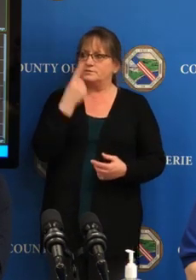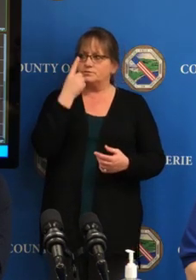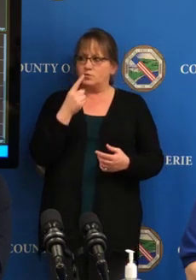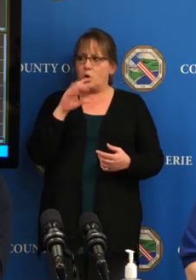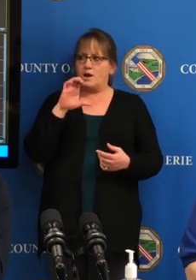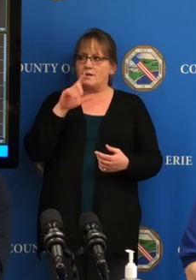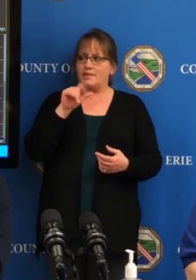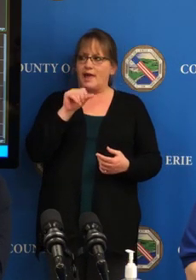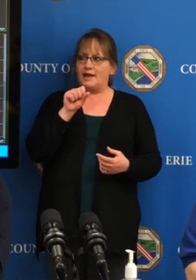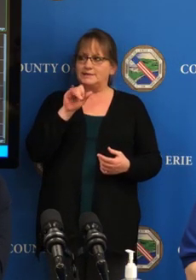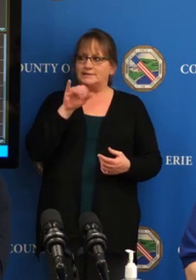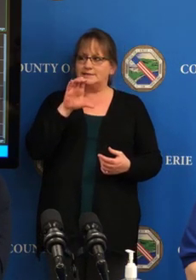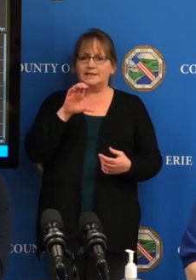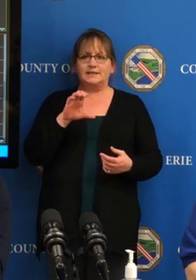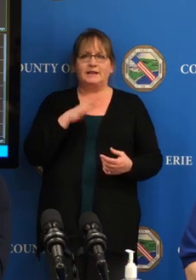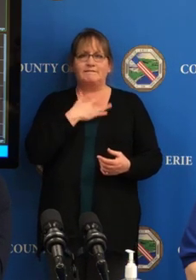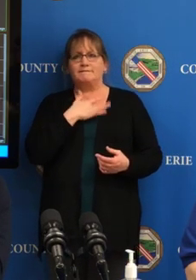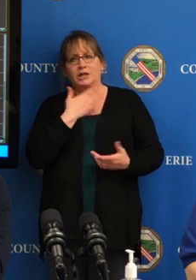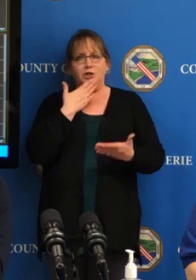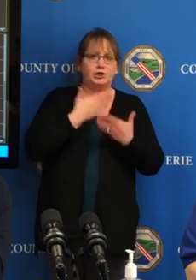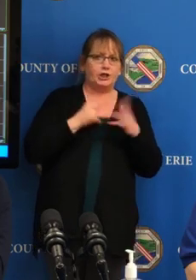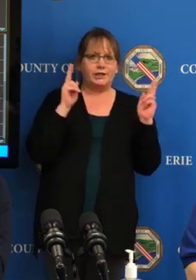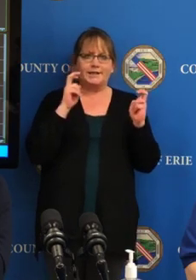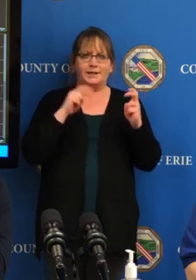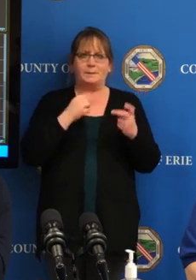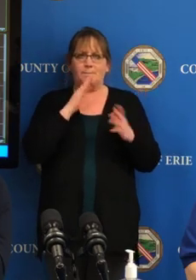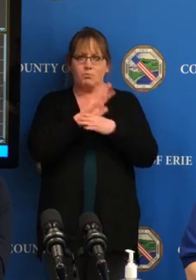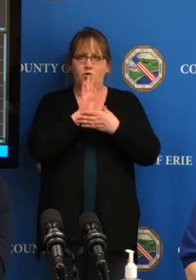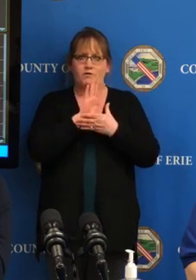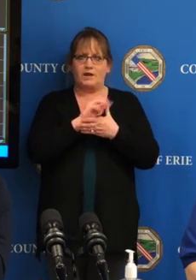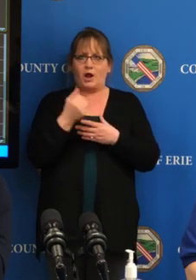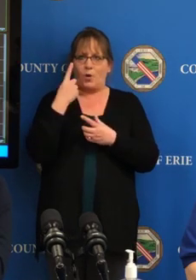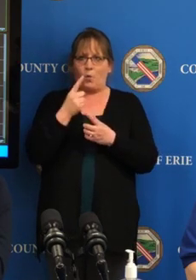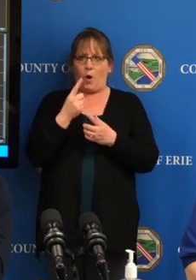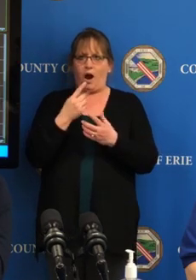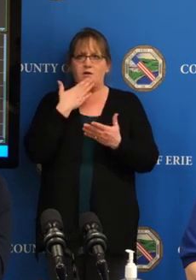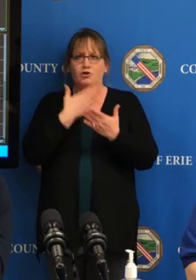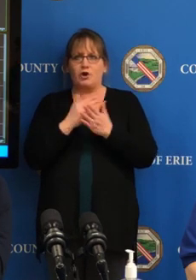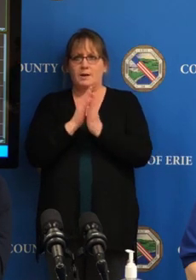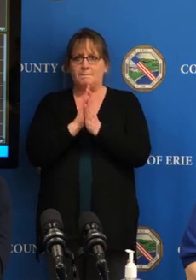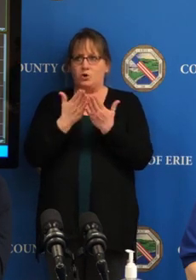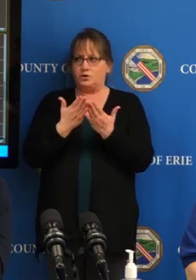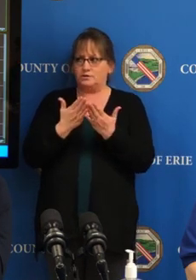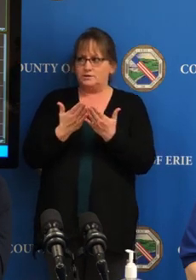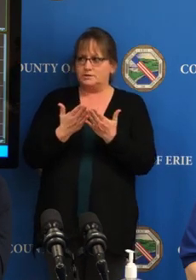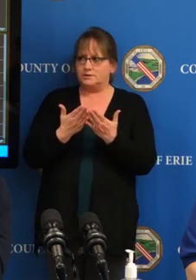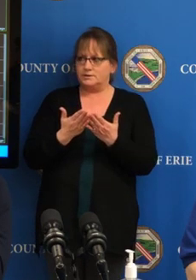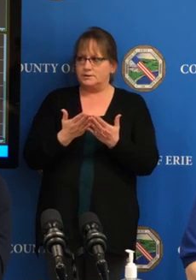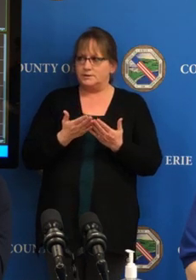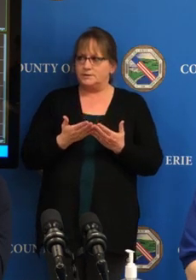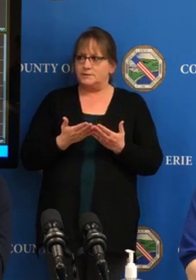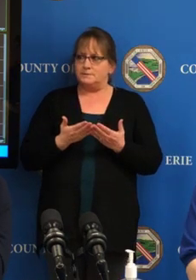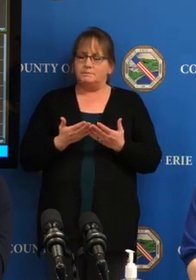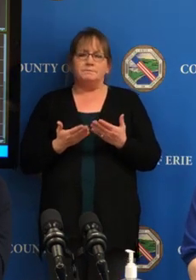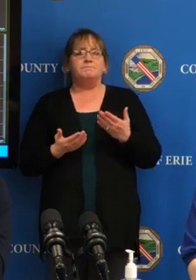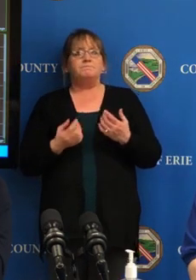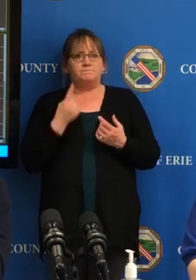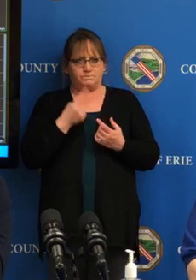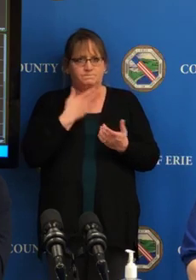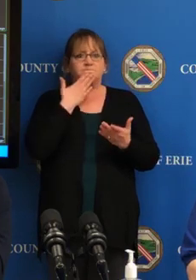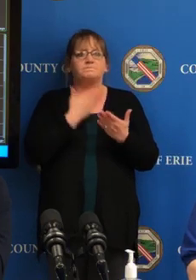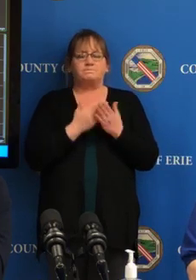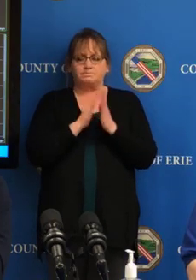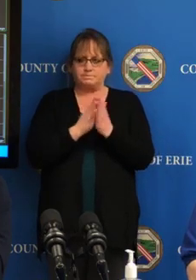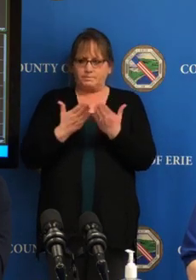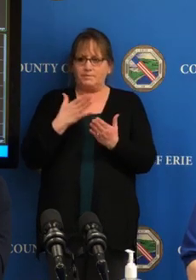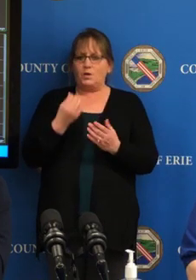classic feel-good movie to watch and one good book to watch? Now, books obviously may be a challenge depending on your shelf or not, but one good book and one